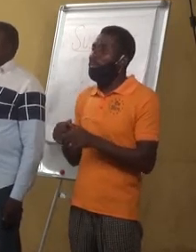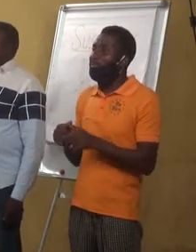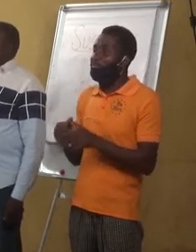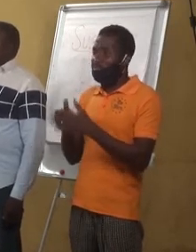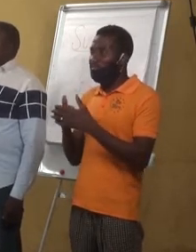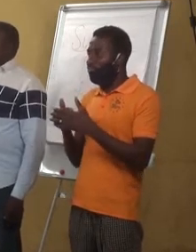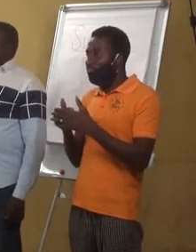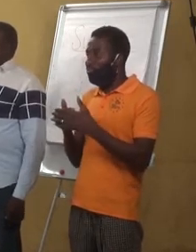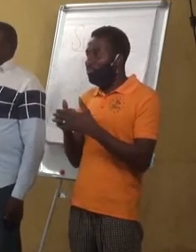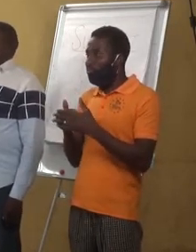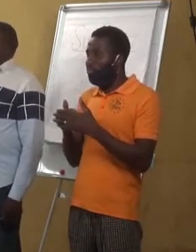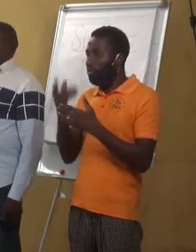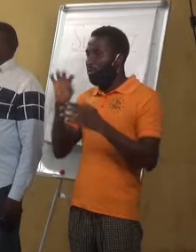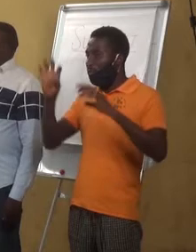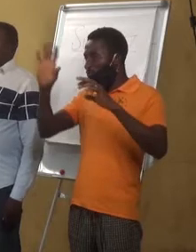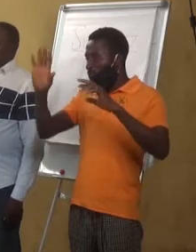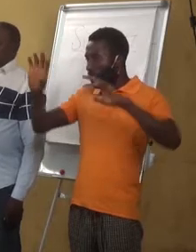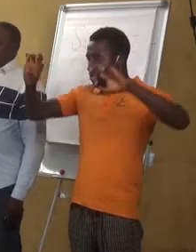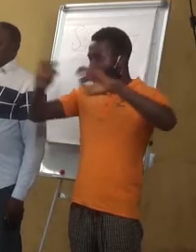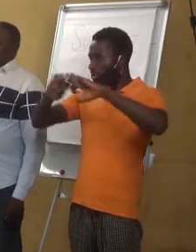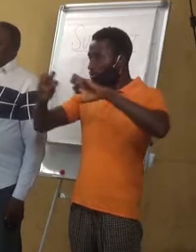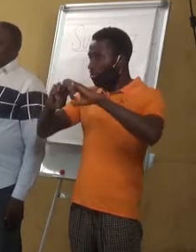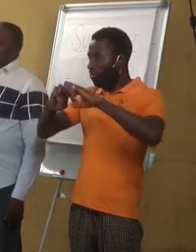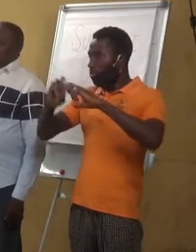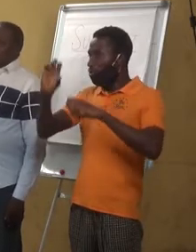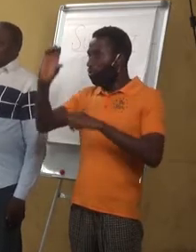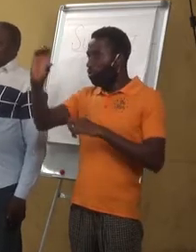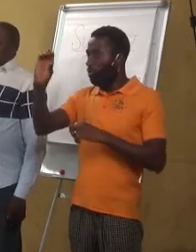of electronic configuration that